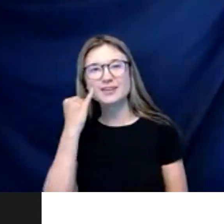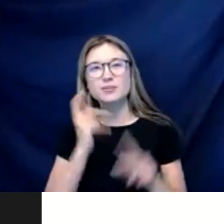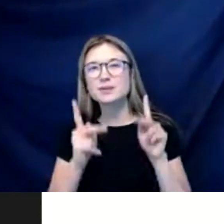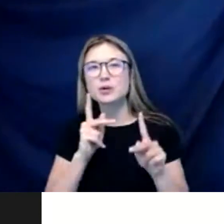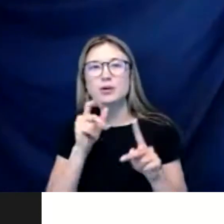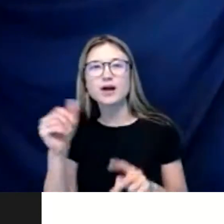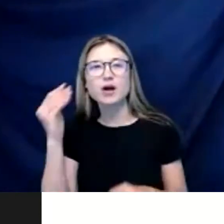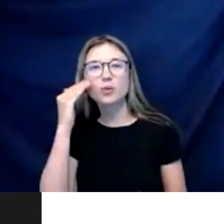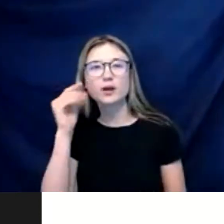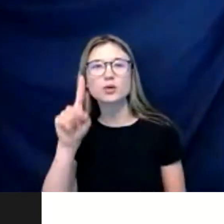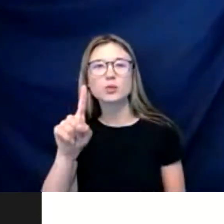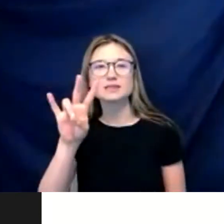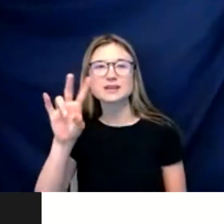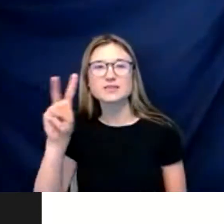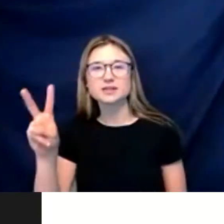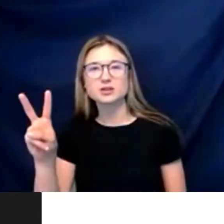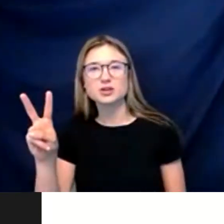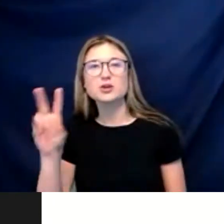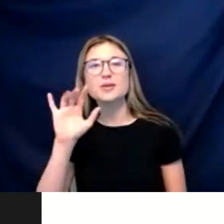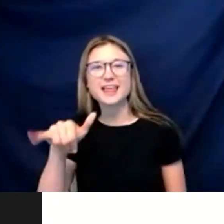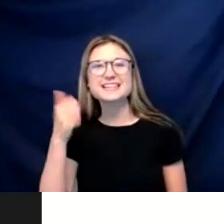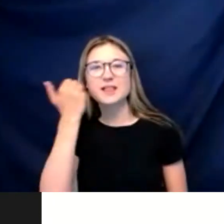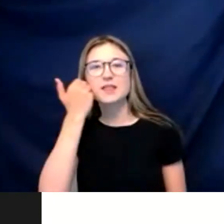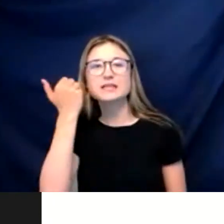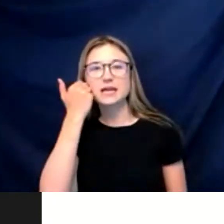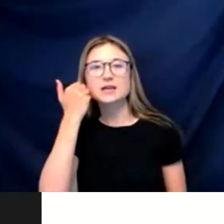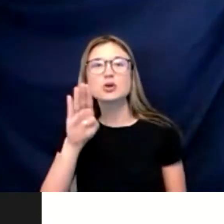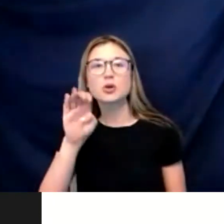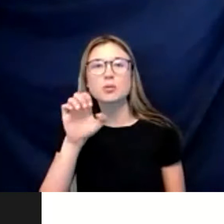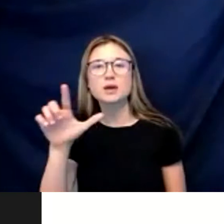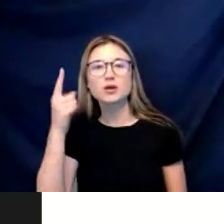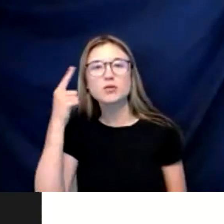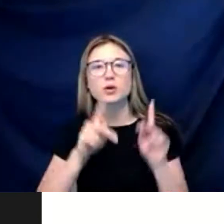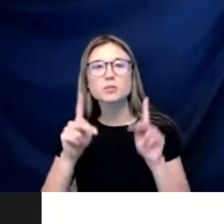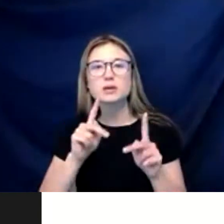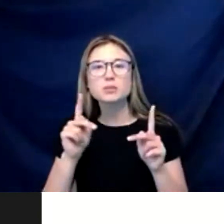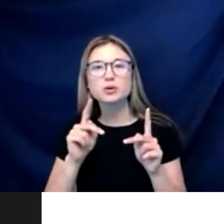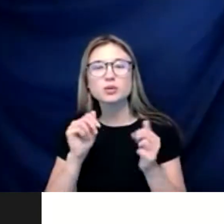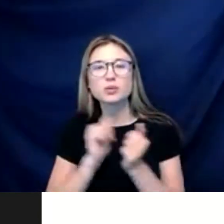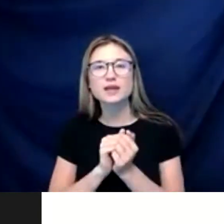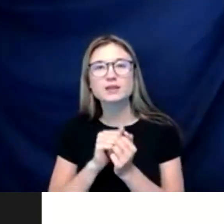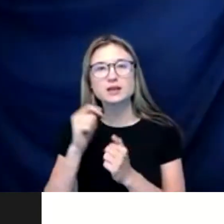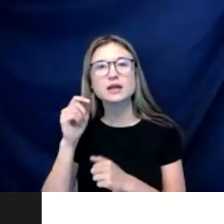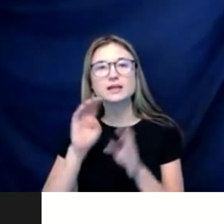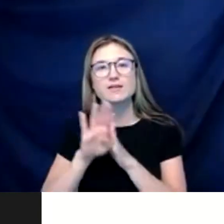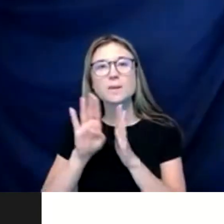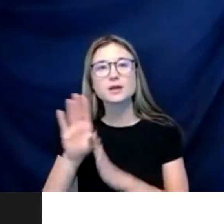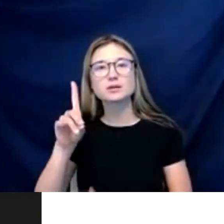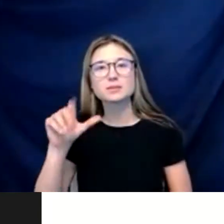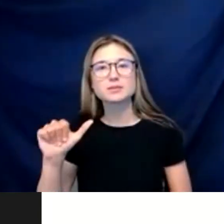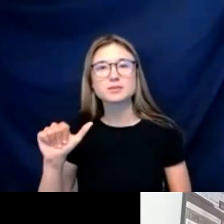the dental. How you doing? For people without, people with developmental disabilities.